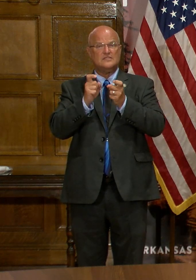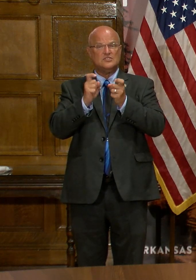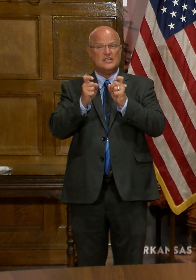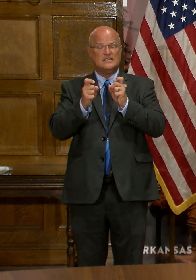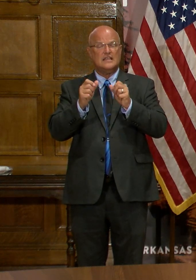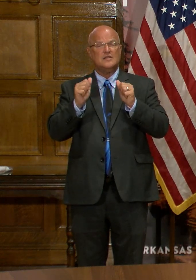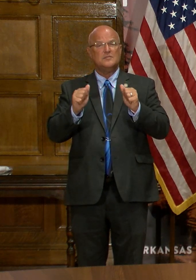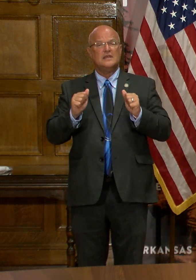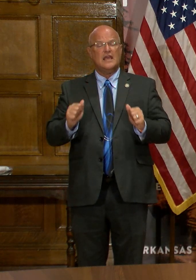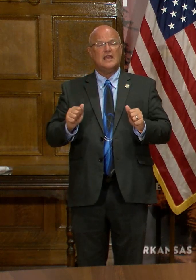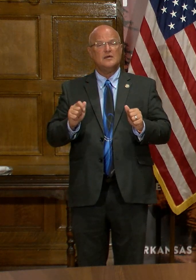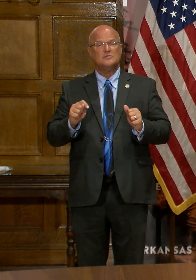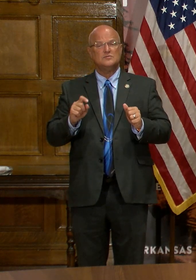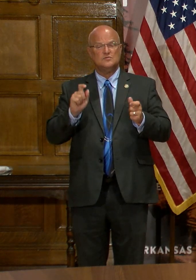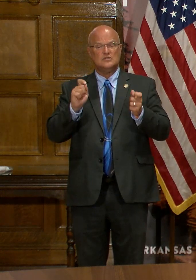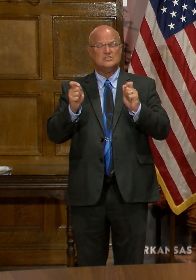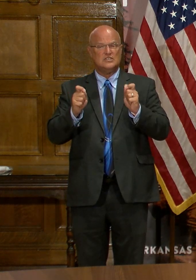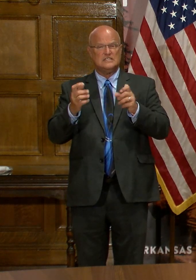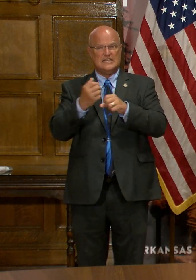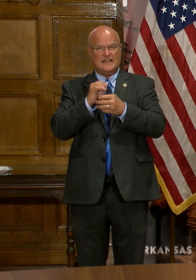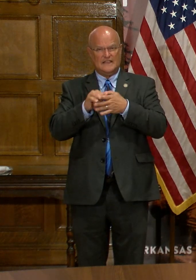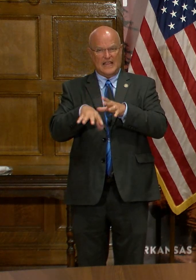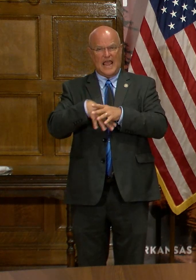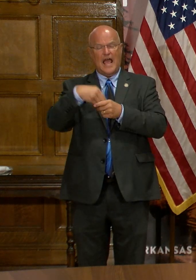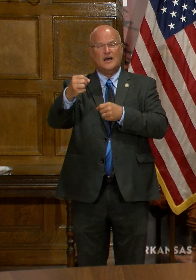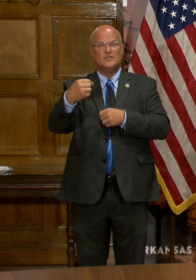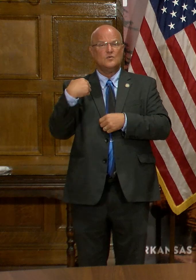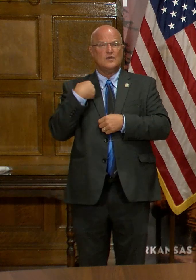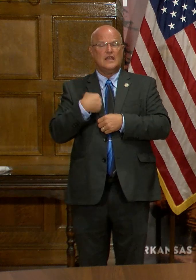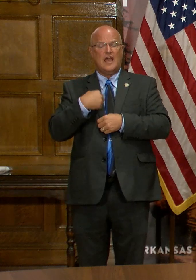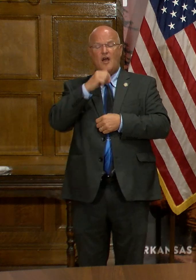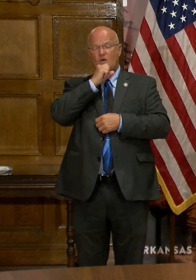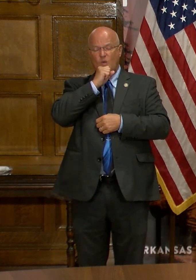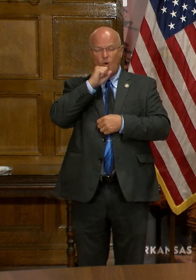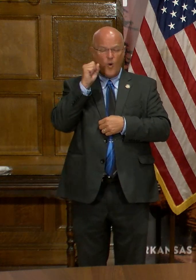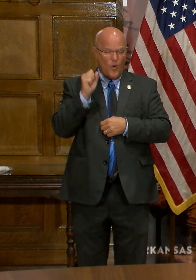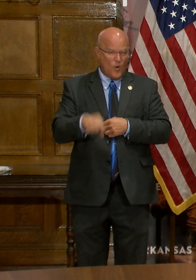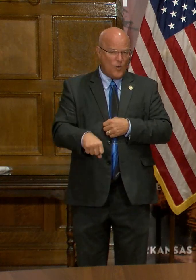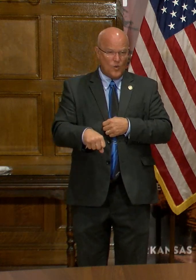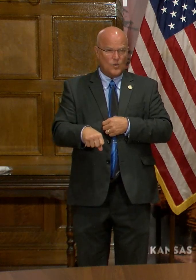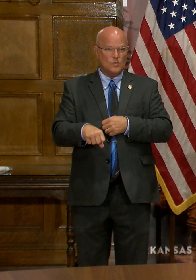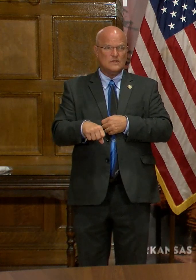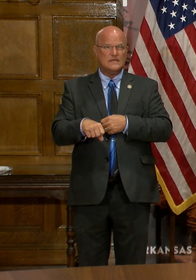and to be able to adjust it and get that out. We have a very old,